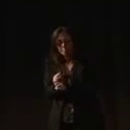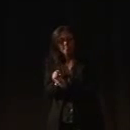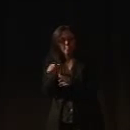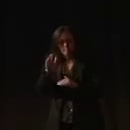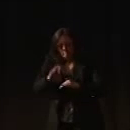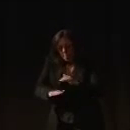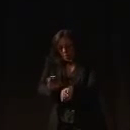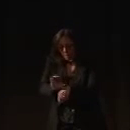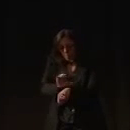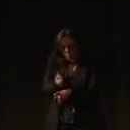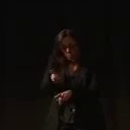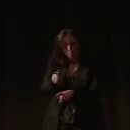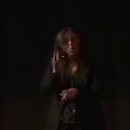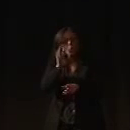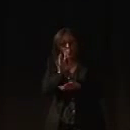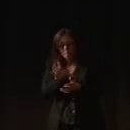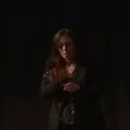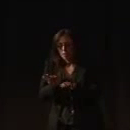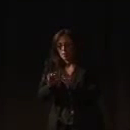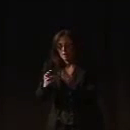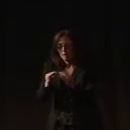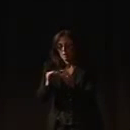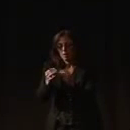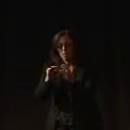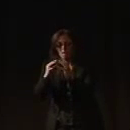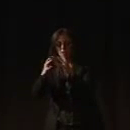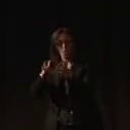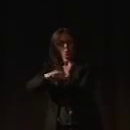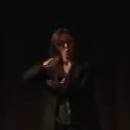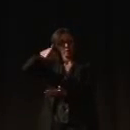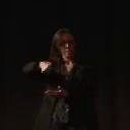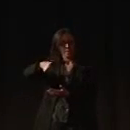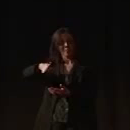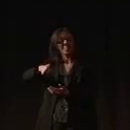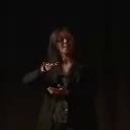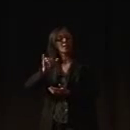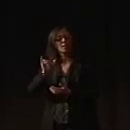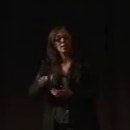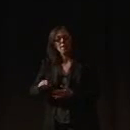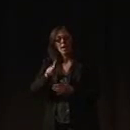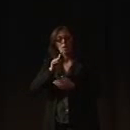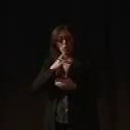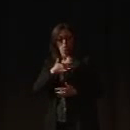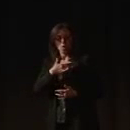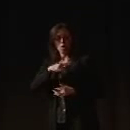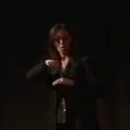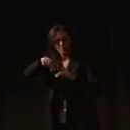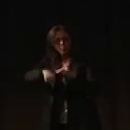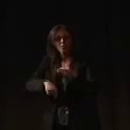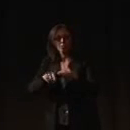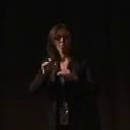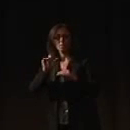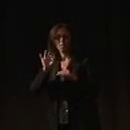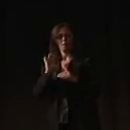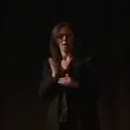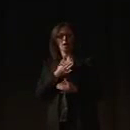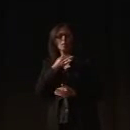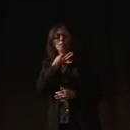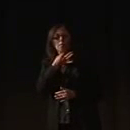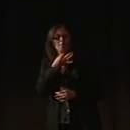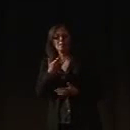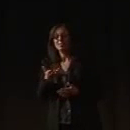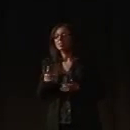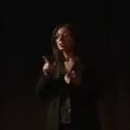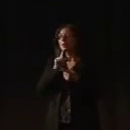is at the core of what we want to understand. Learning is a key part of intelligence, and it turns out